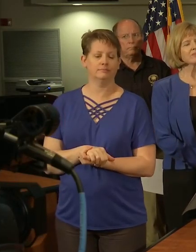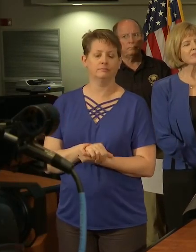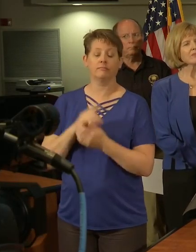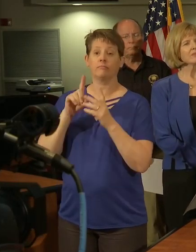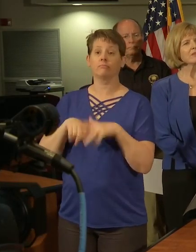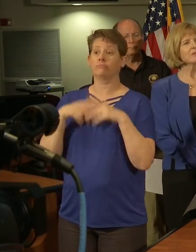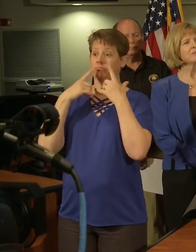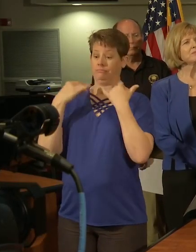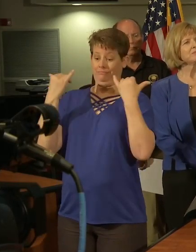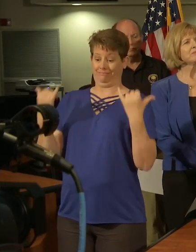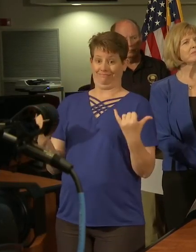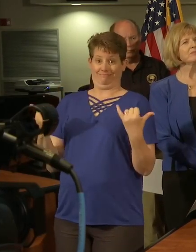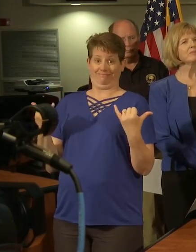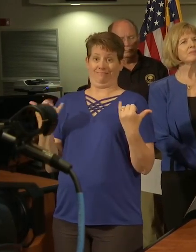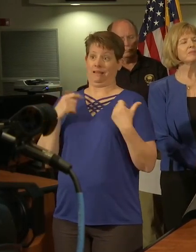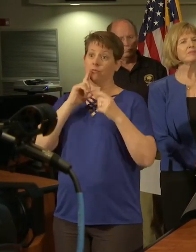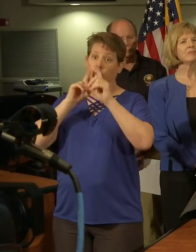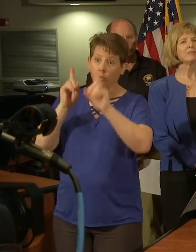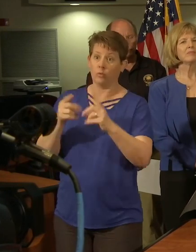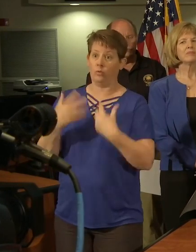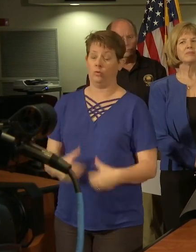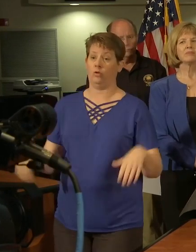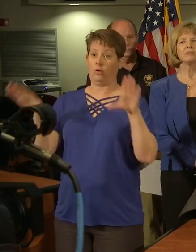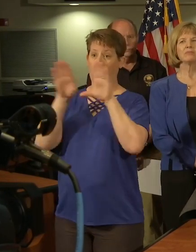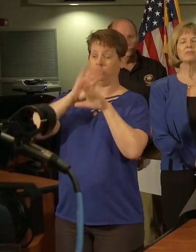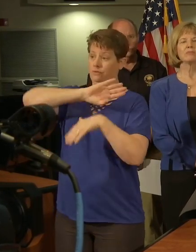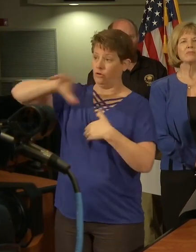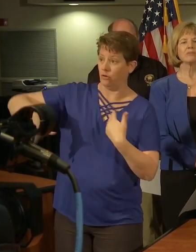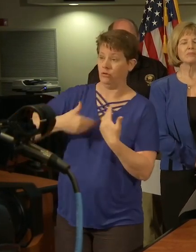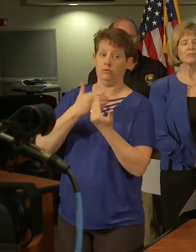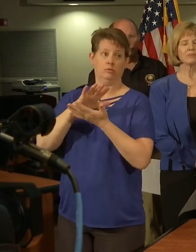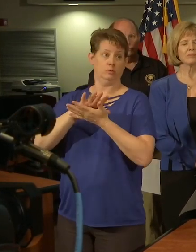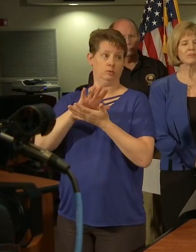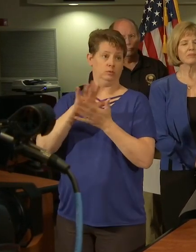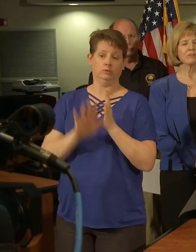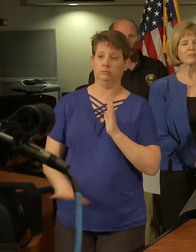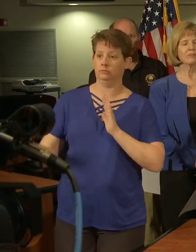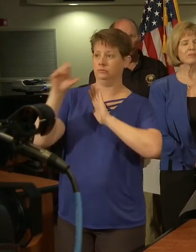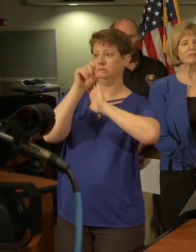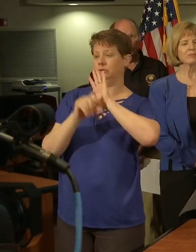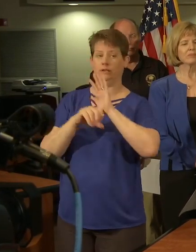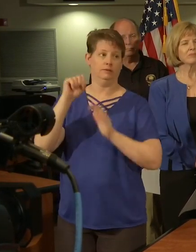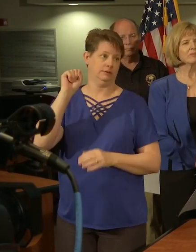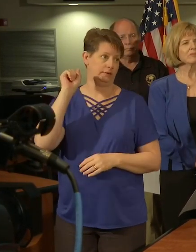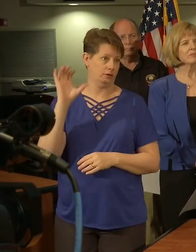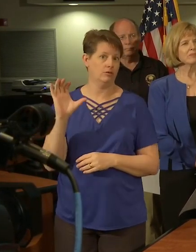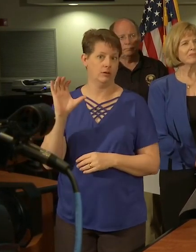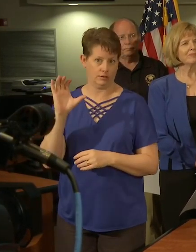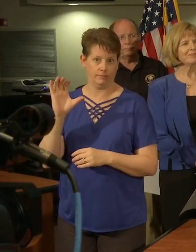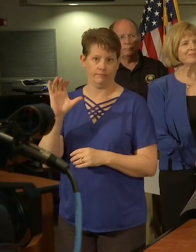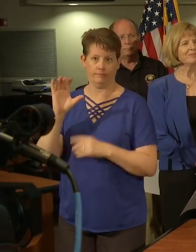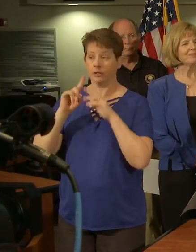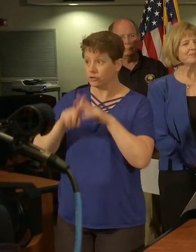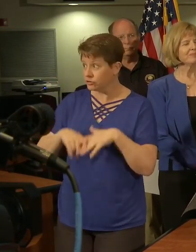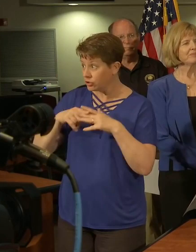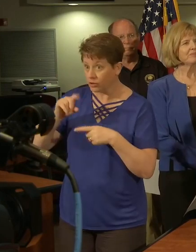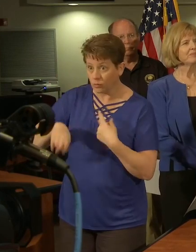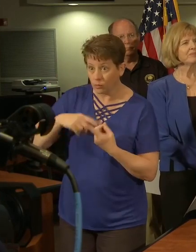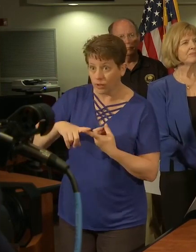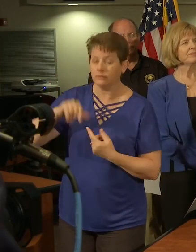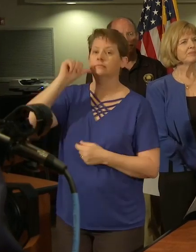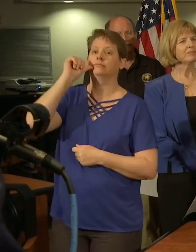Effective immediately, I've ordered the closing of all schools in the state of South Carolina, starting